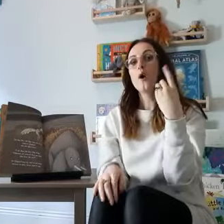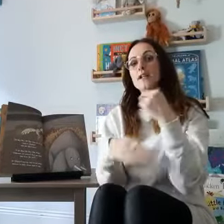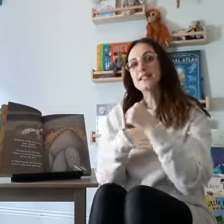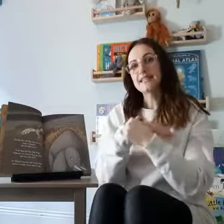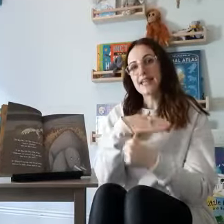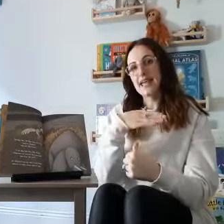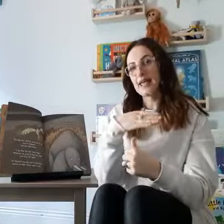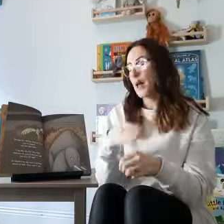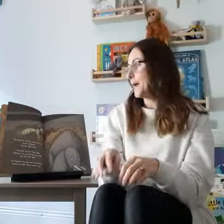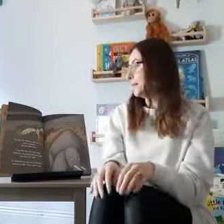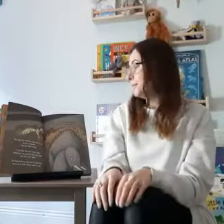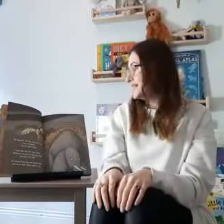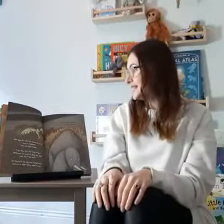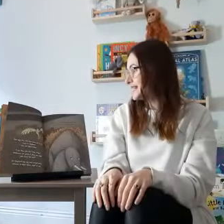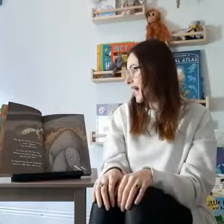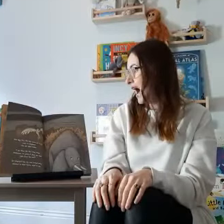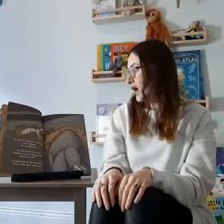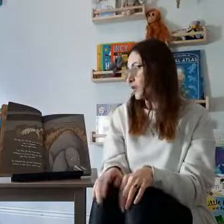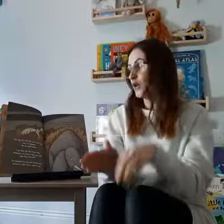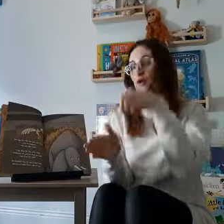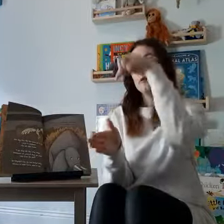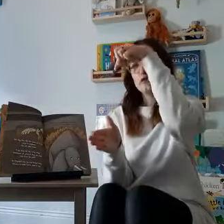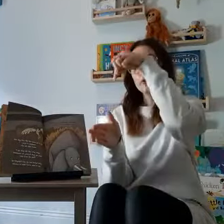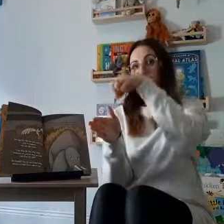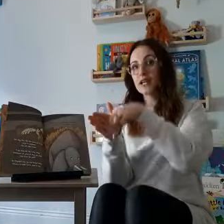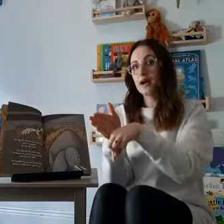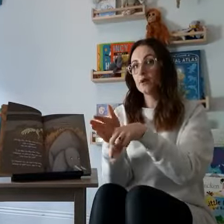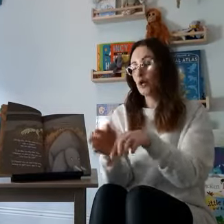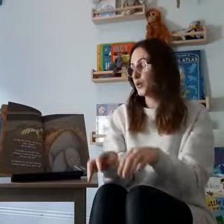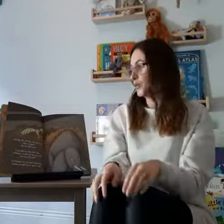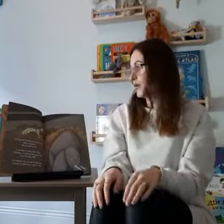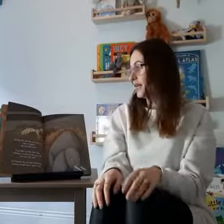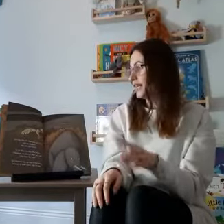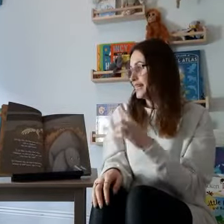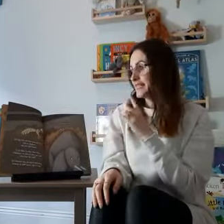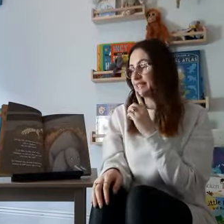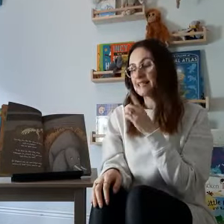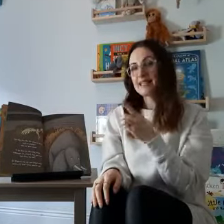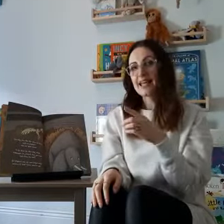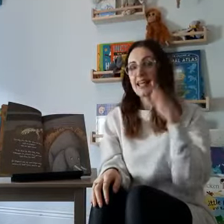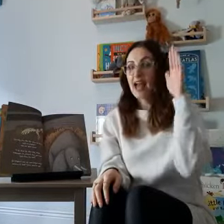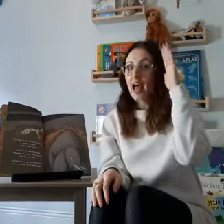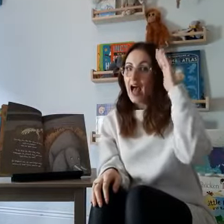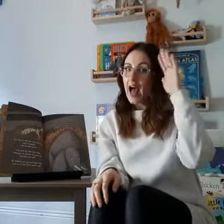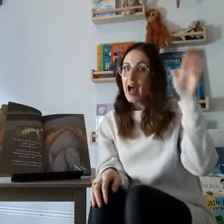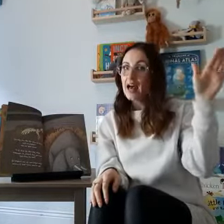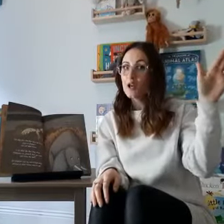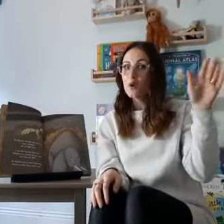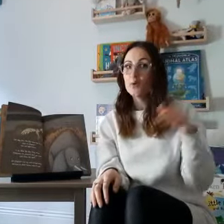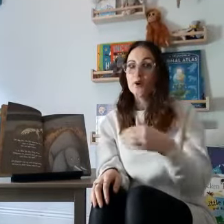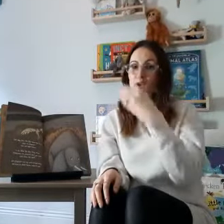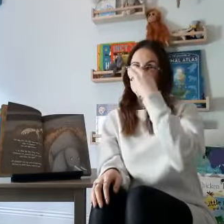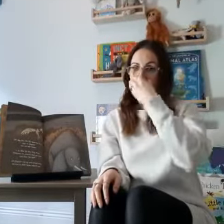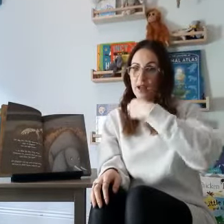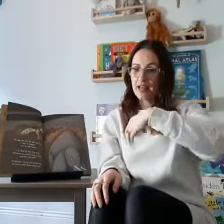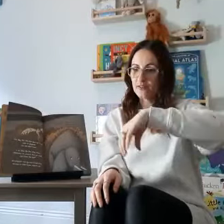One day, Mrs. Owl flew down low to say hello to